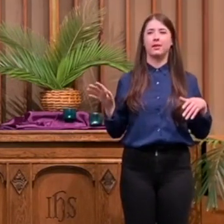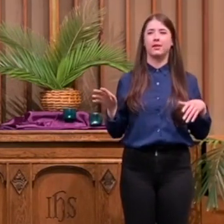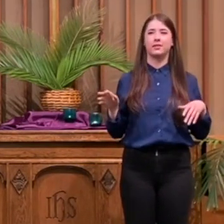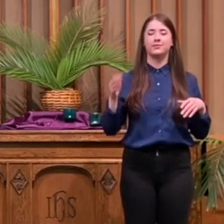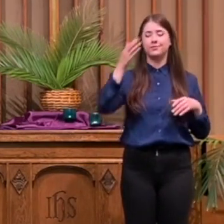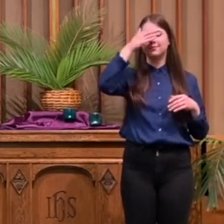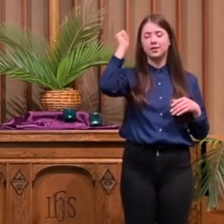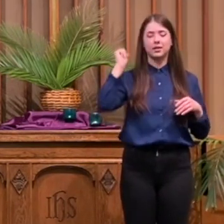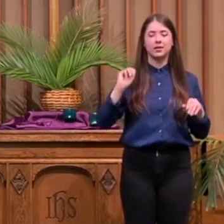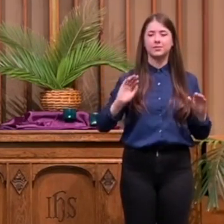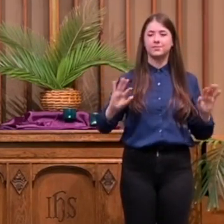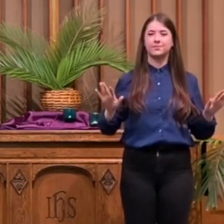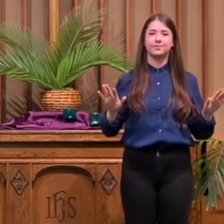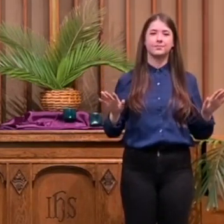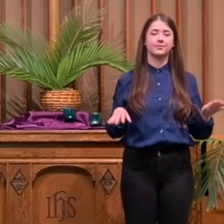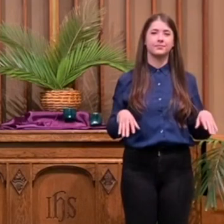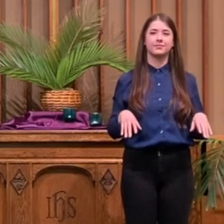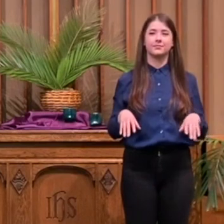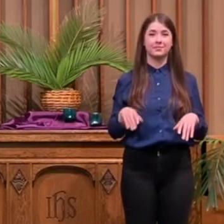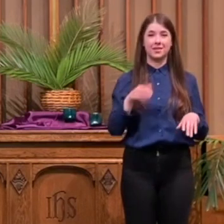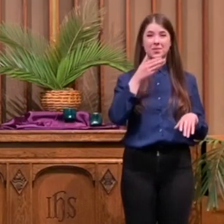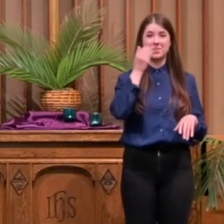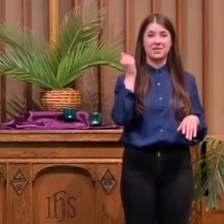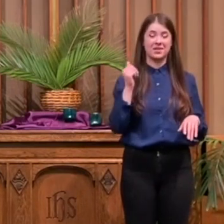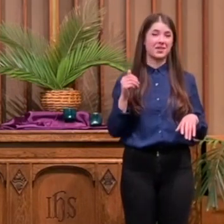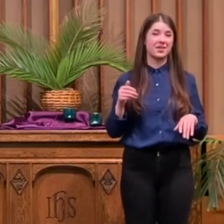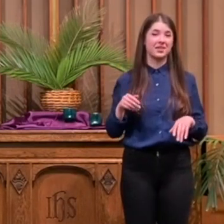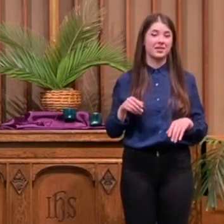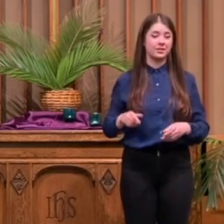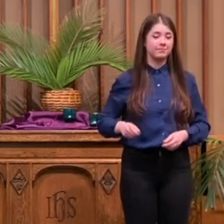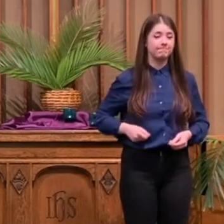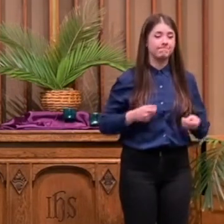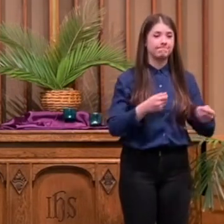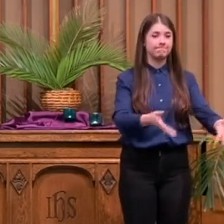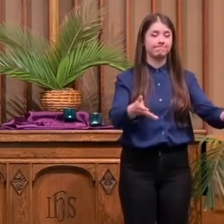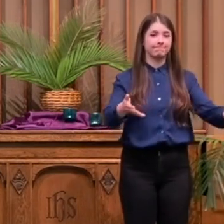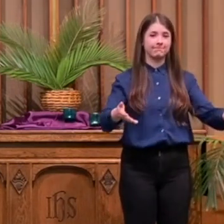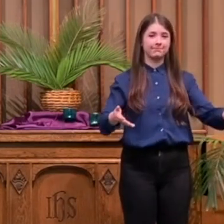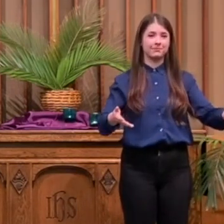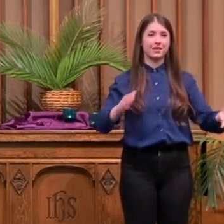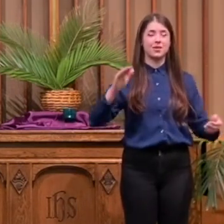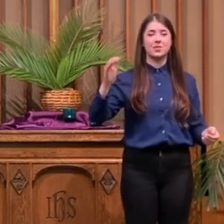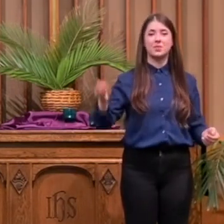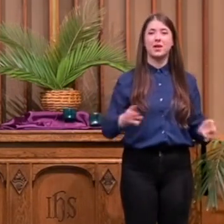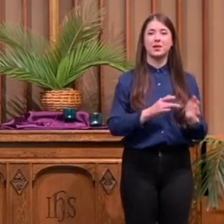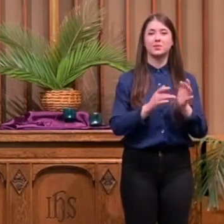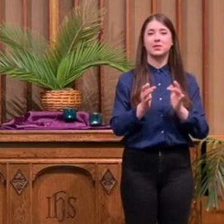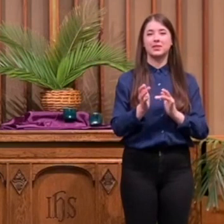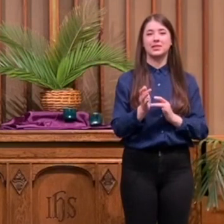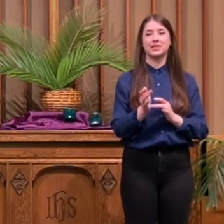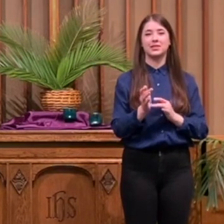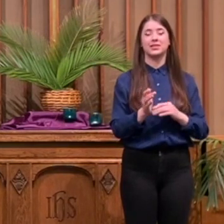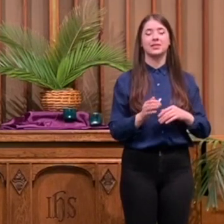the door, or better yet, let's lay them and create a pathway that welcomes Jesus and